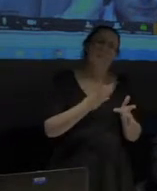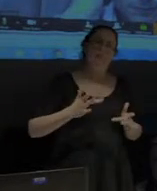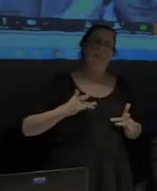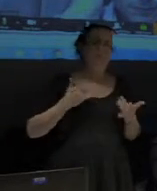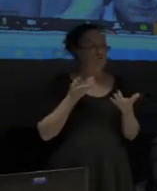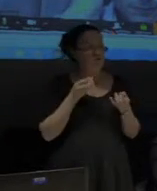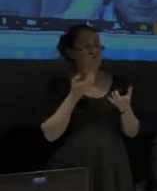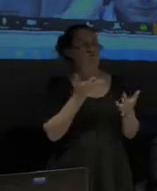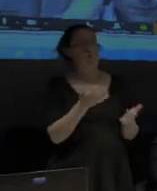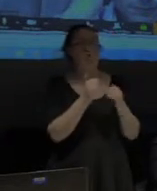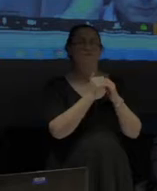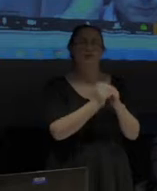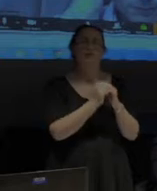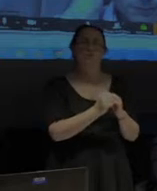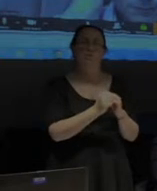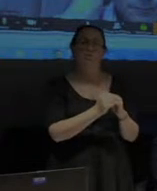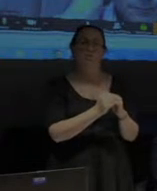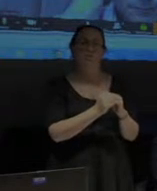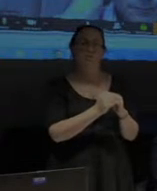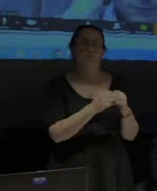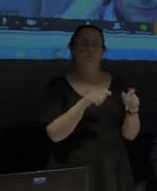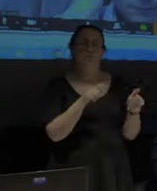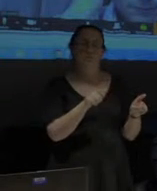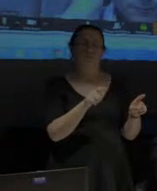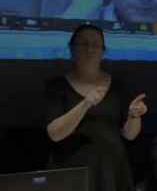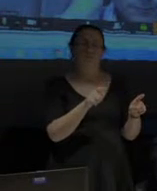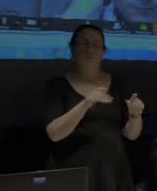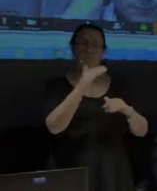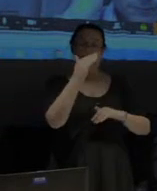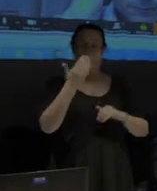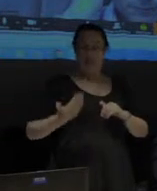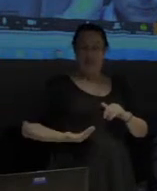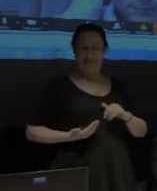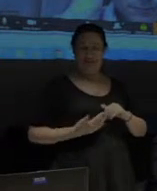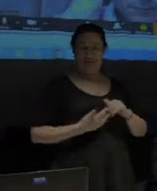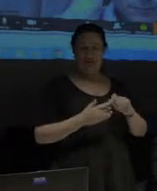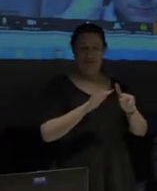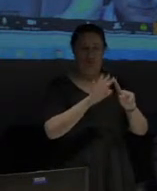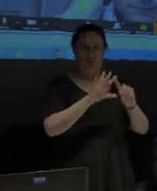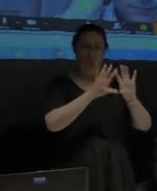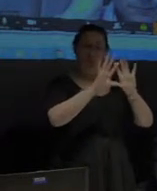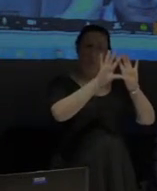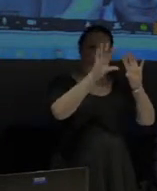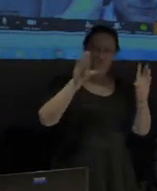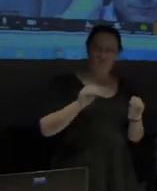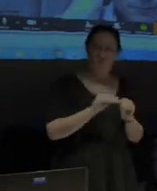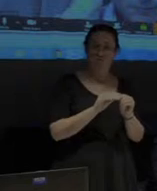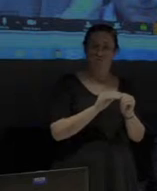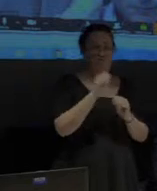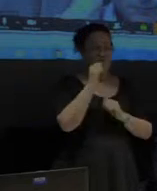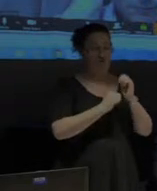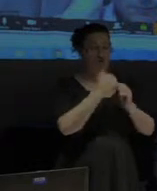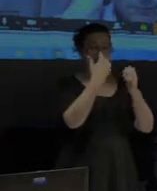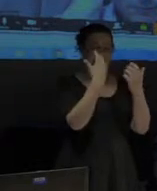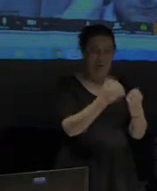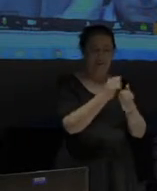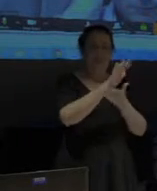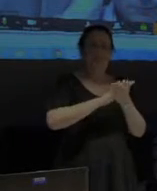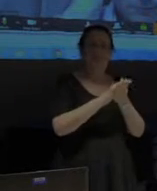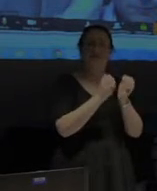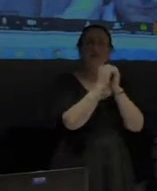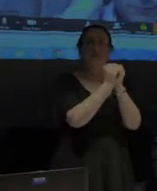into place the structures throughout the whole of the business that reflects those values.